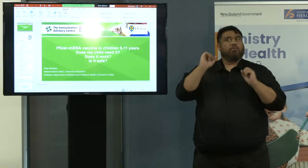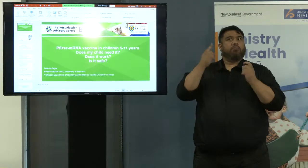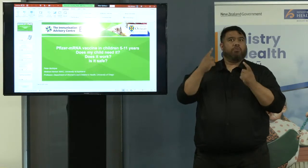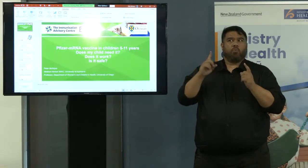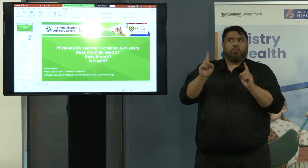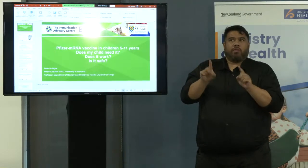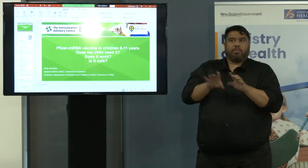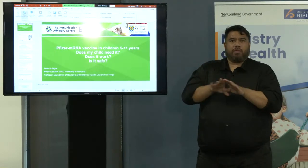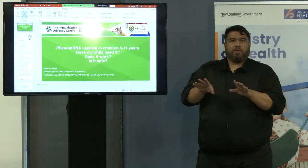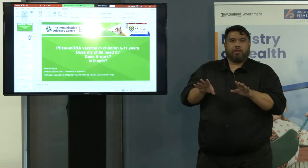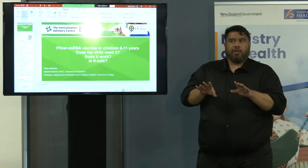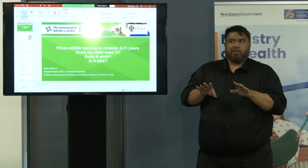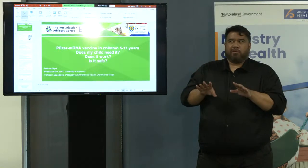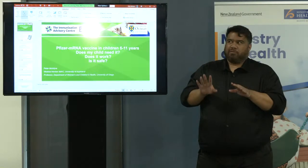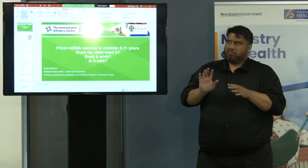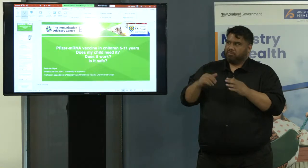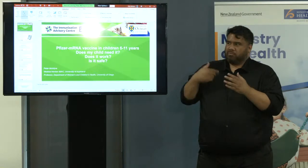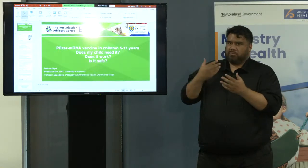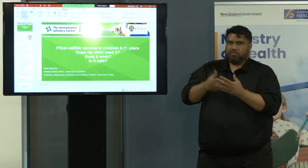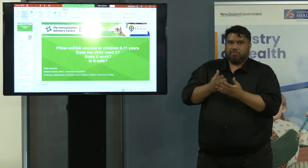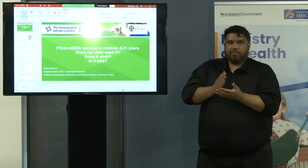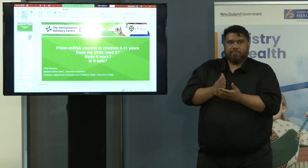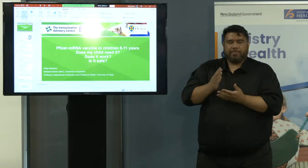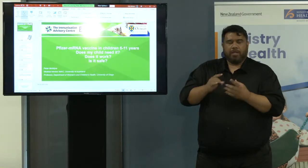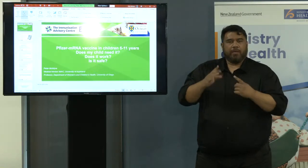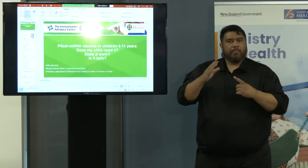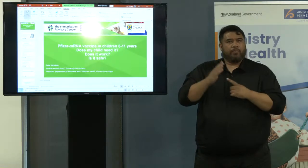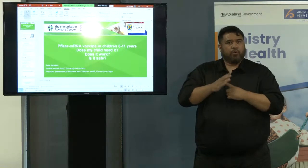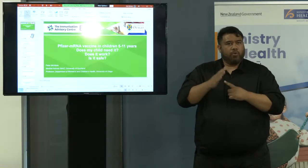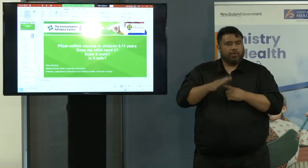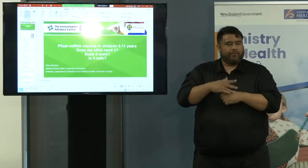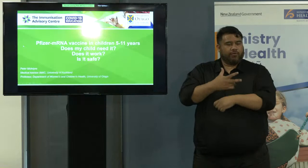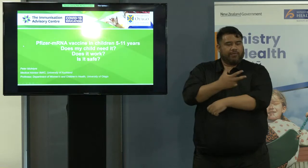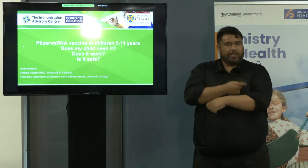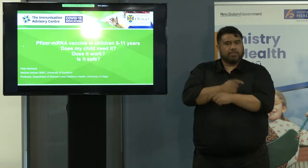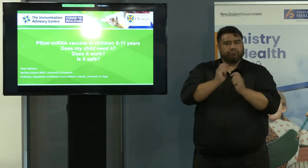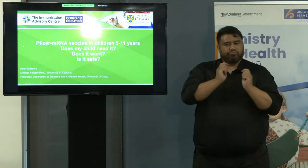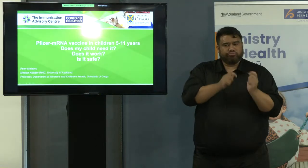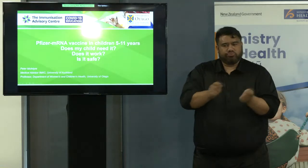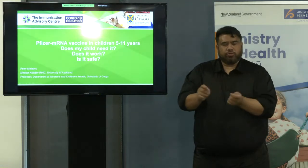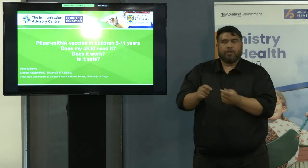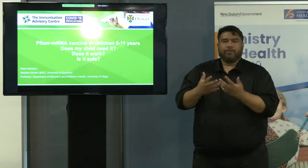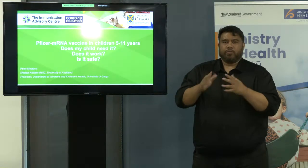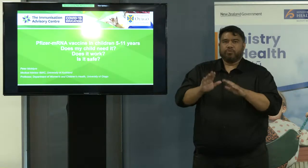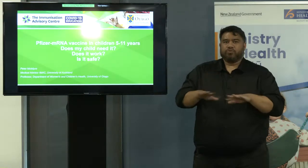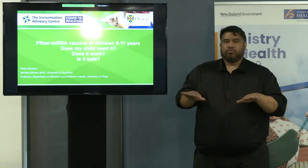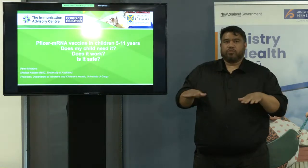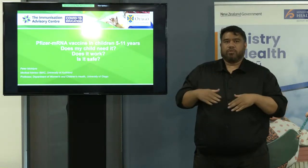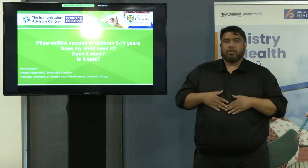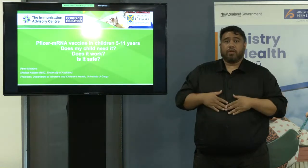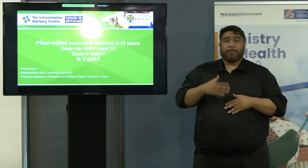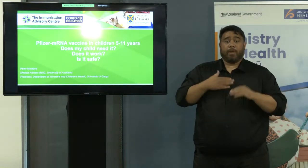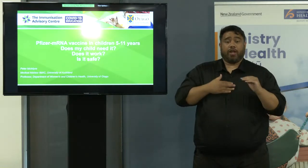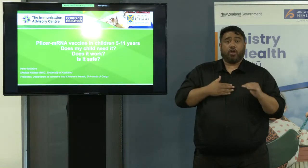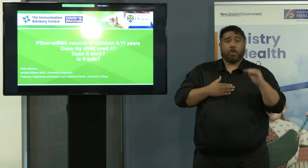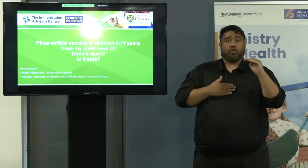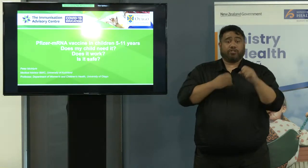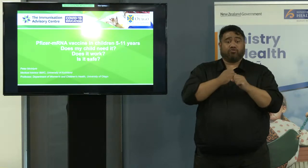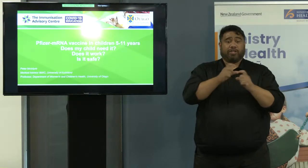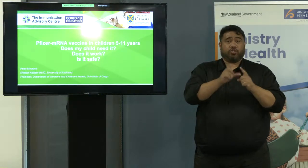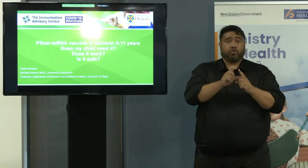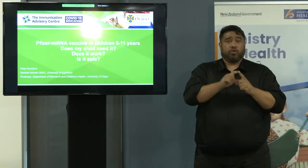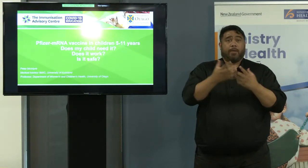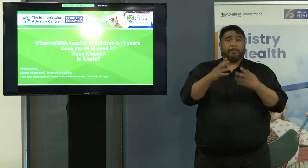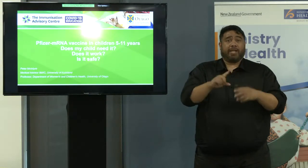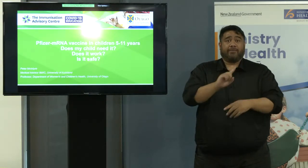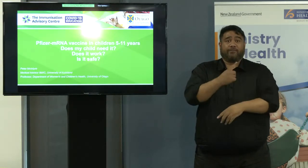the the importance of the vaccine in children. Only my oldest granddaughter had a single dose,